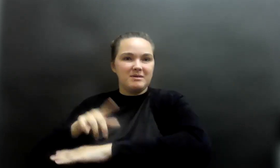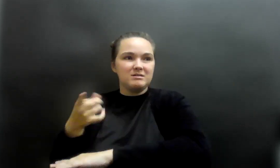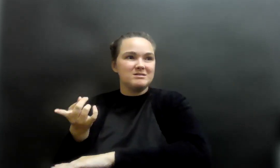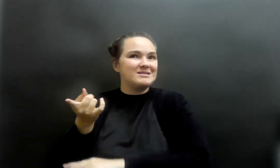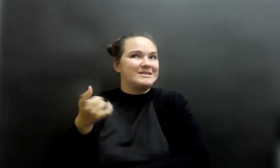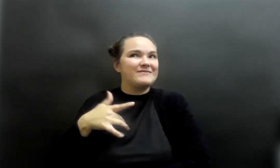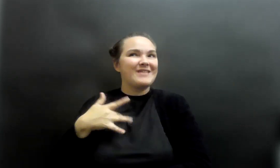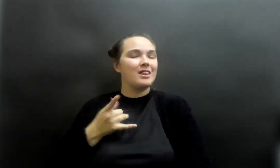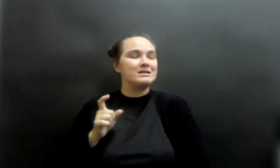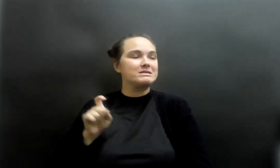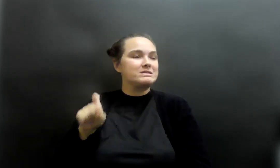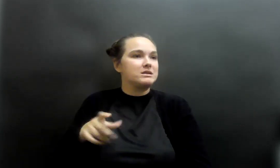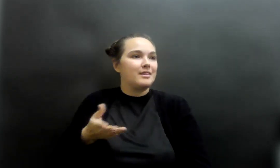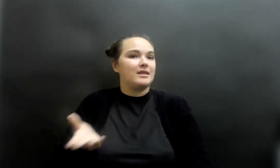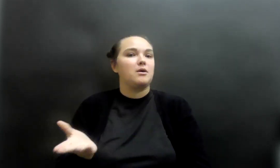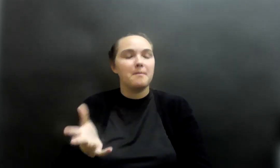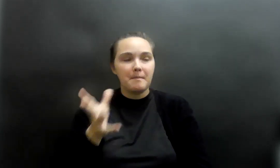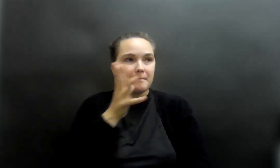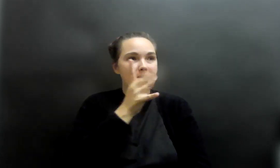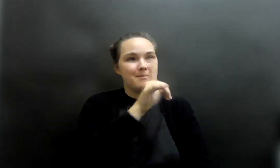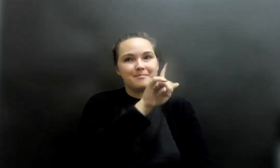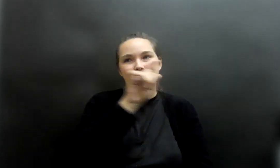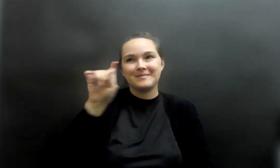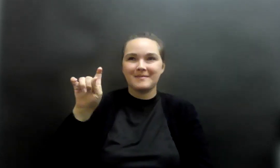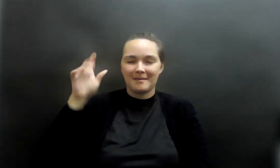somehow. Mom walked by and ruffled his hair.